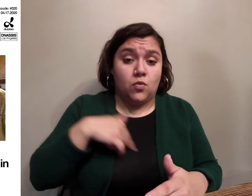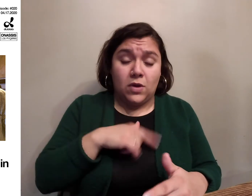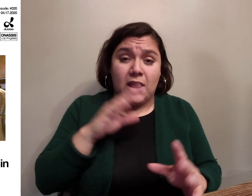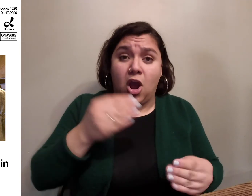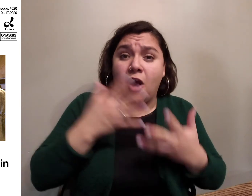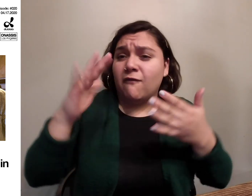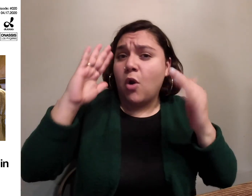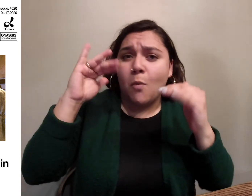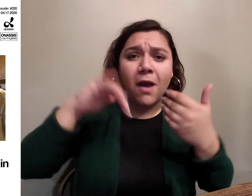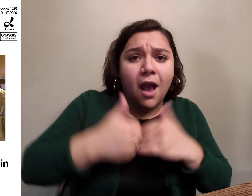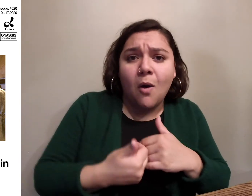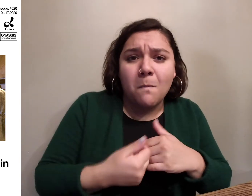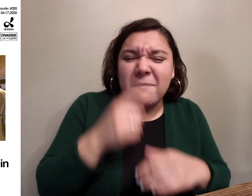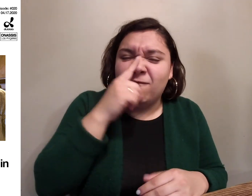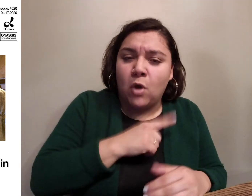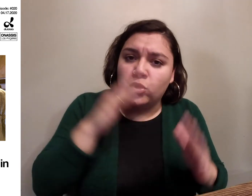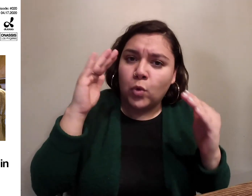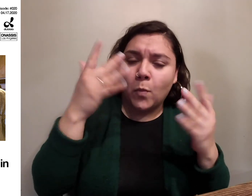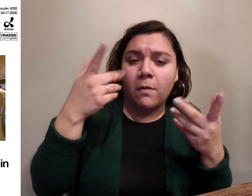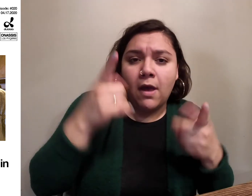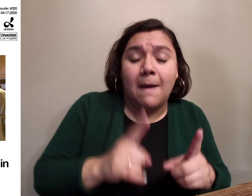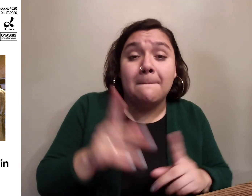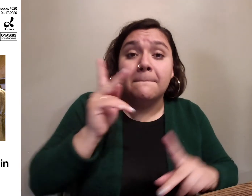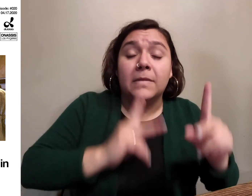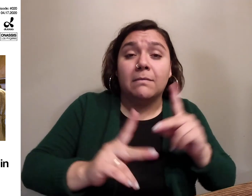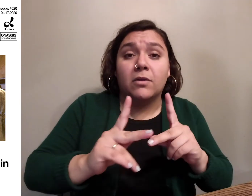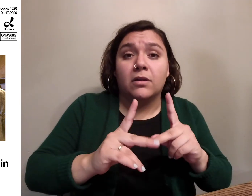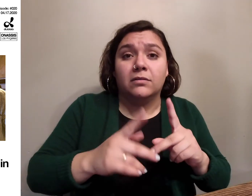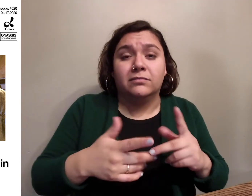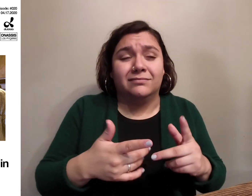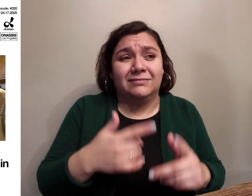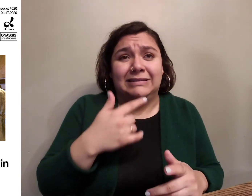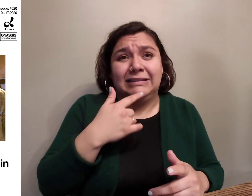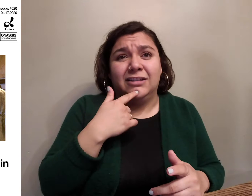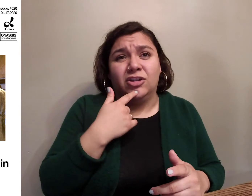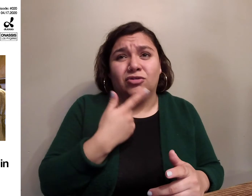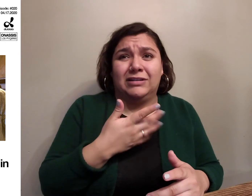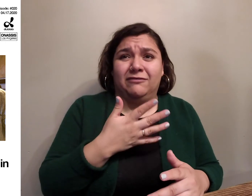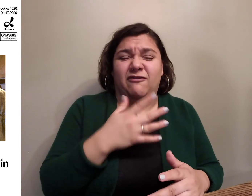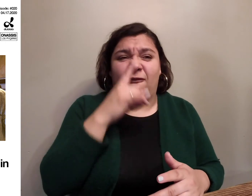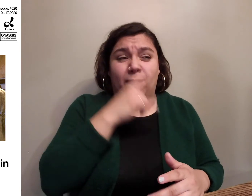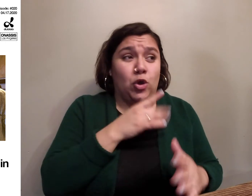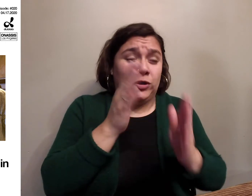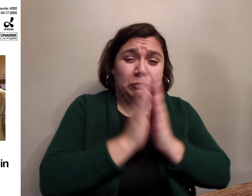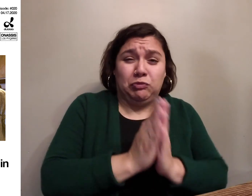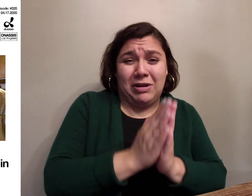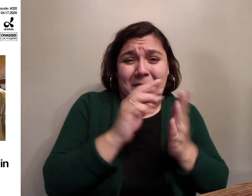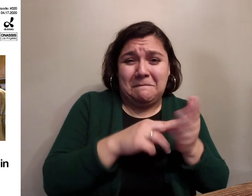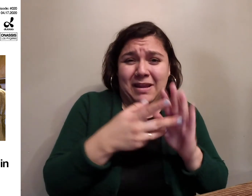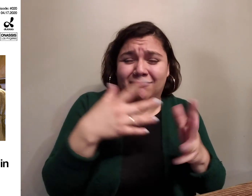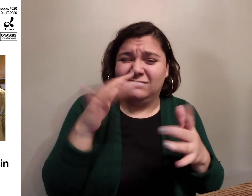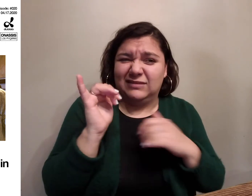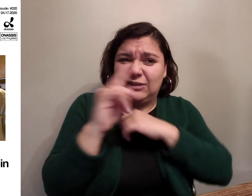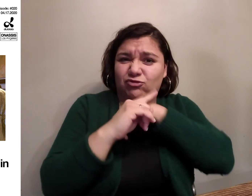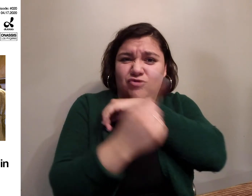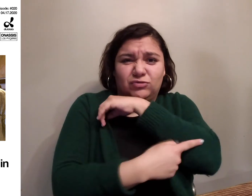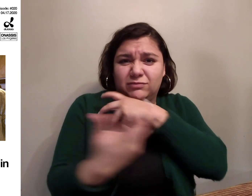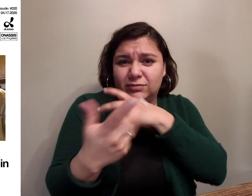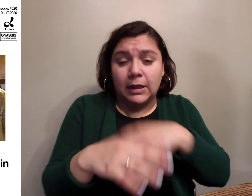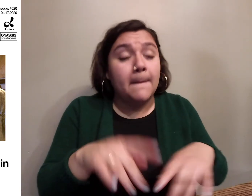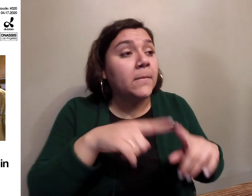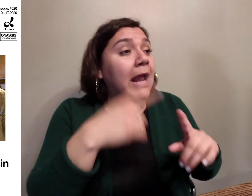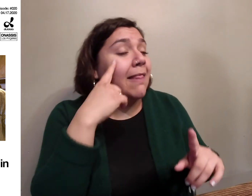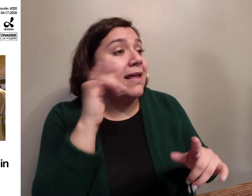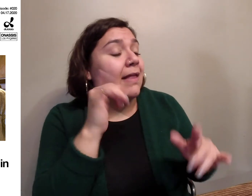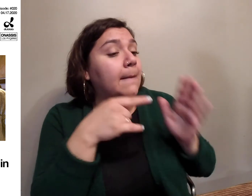kind of like when people say thoughts and prayers. It's just garbage at that point. Yes. But, you know, I often think, using the medical example, if you're